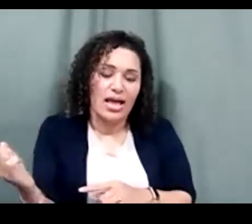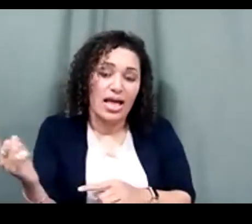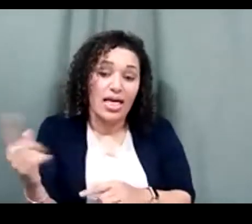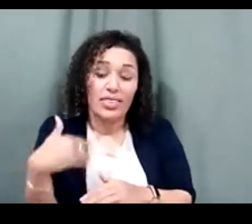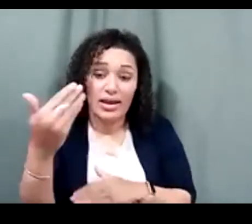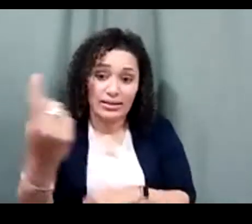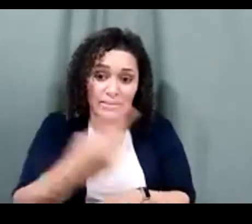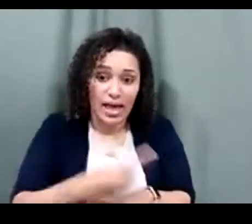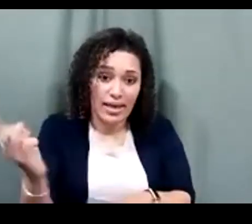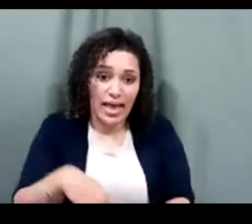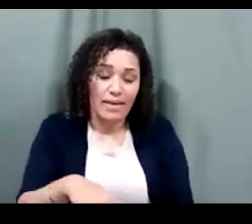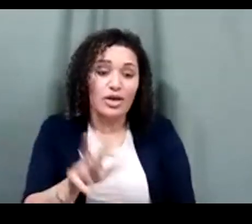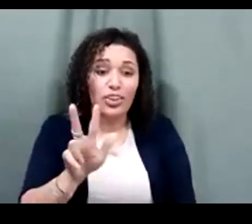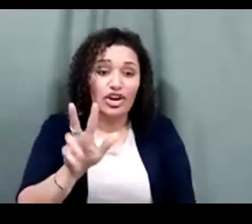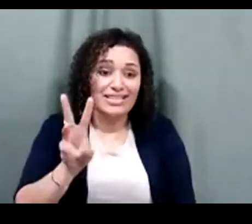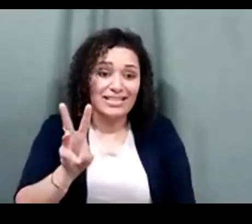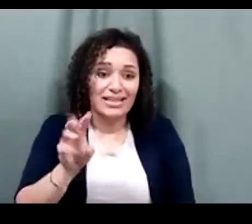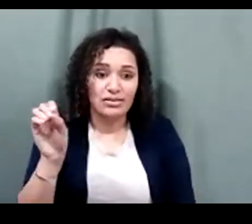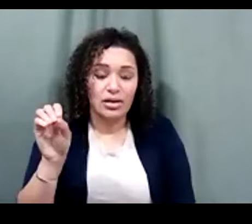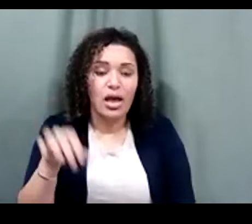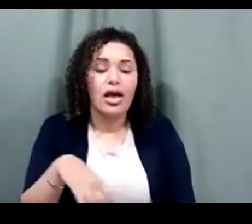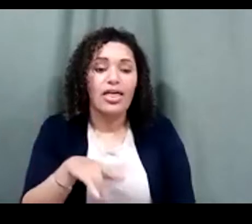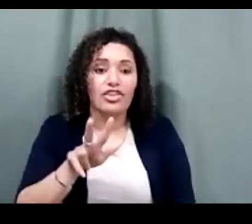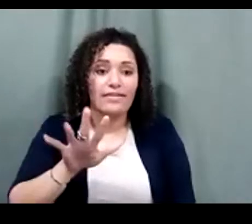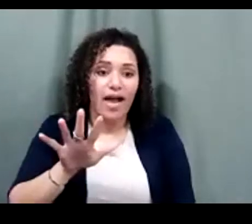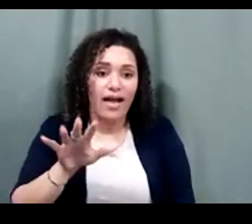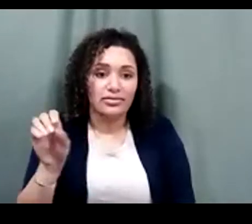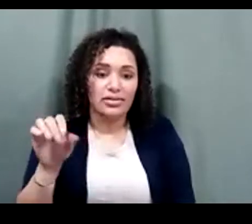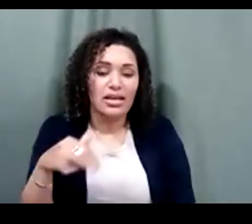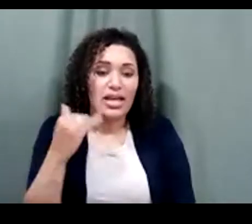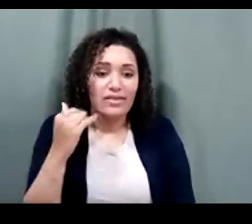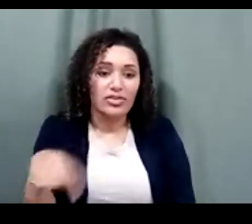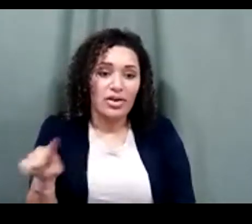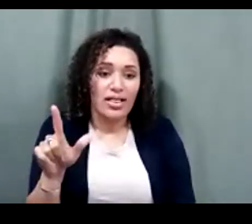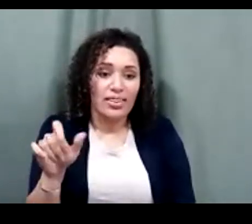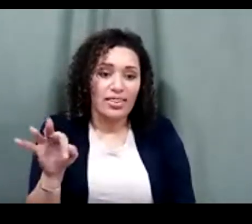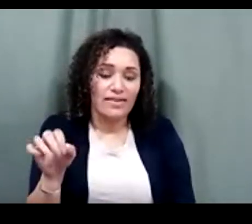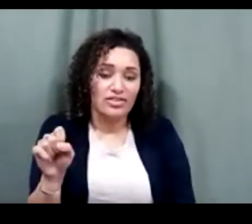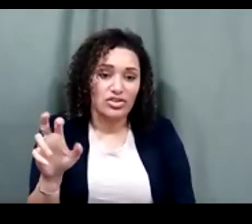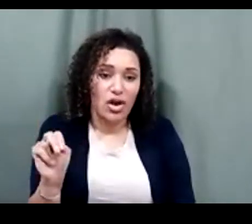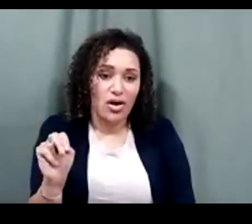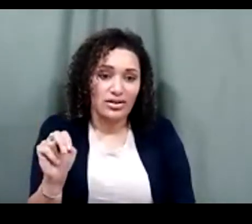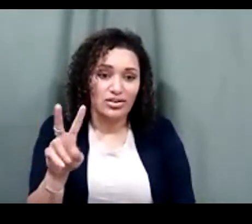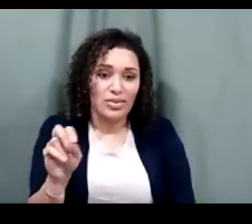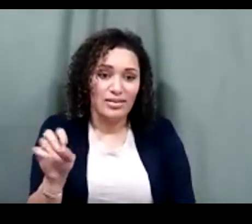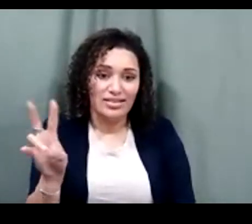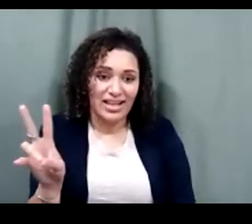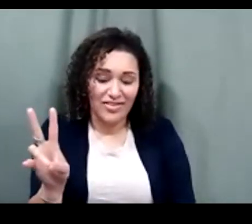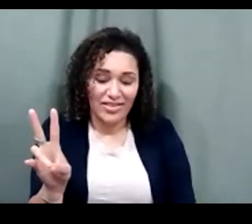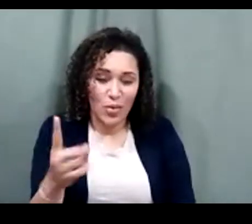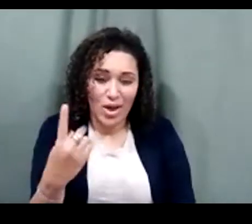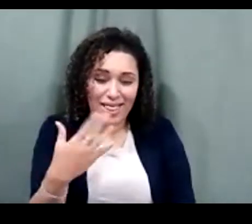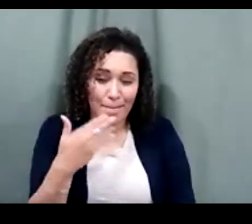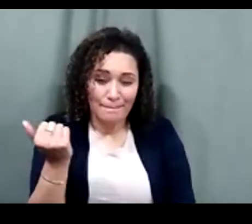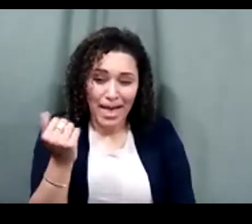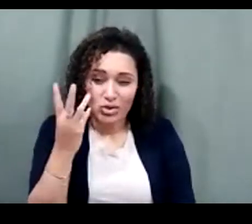36, the other one was 35. It was 2 Syrah. If any of you had the Leafstone 2007, it's one of the best wines I knew we maybe ever we made. should do it every time.